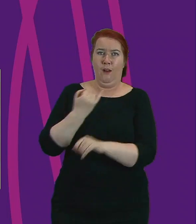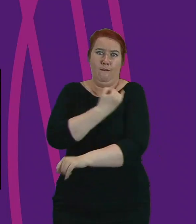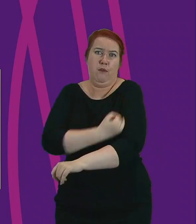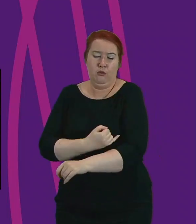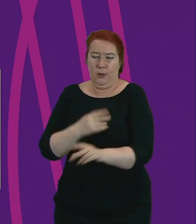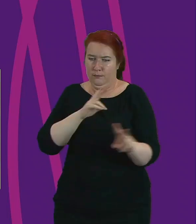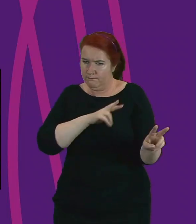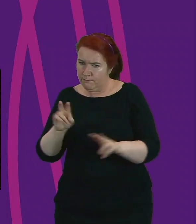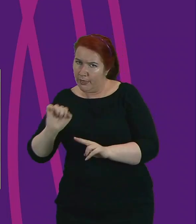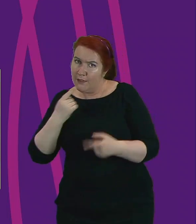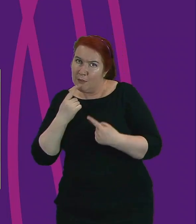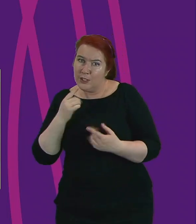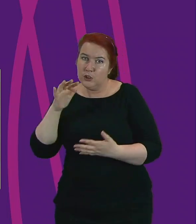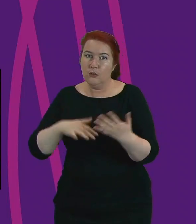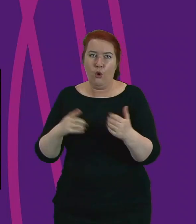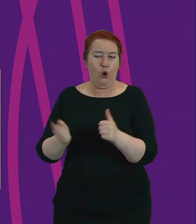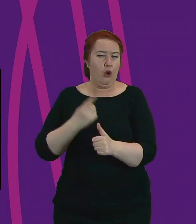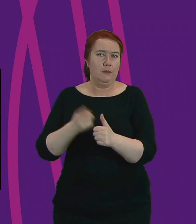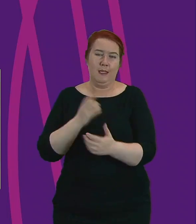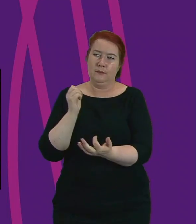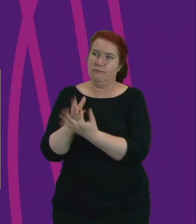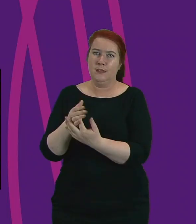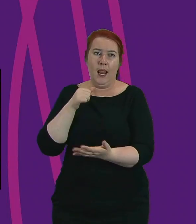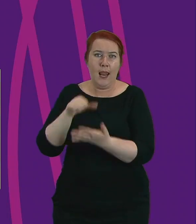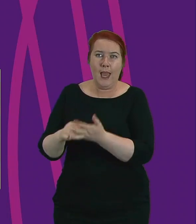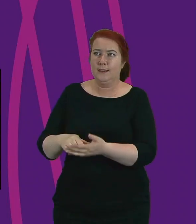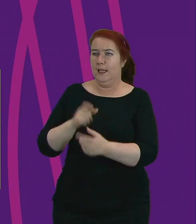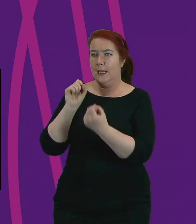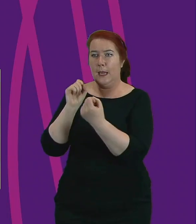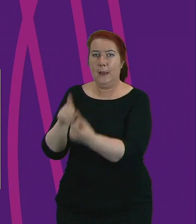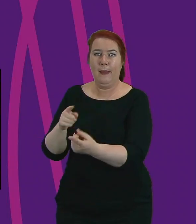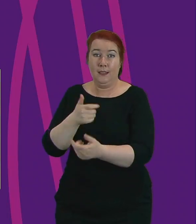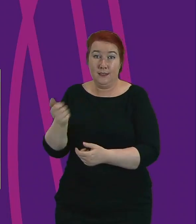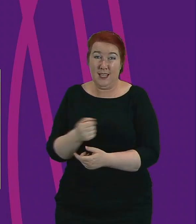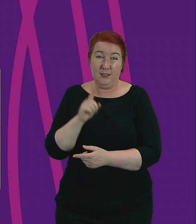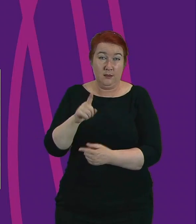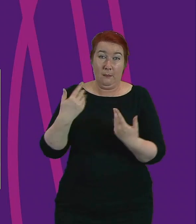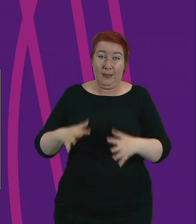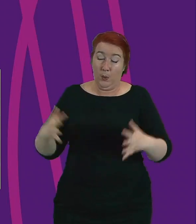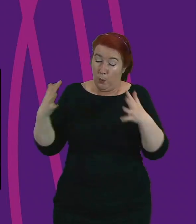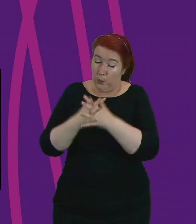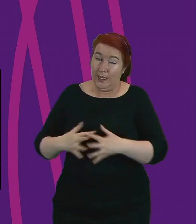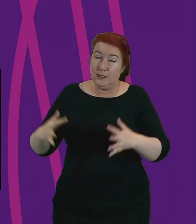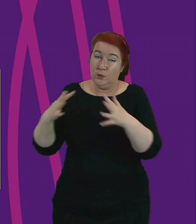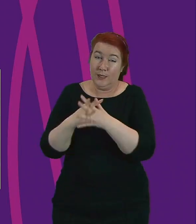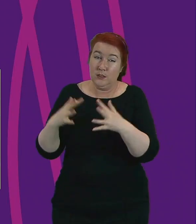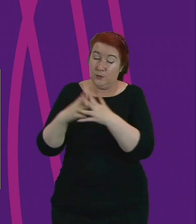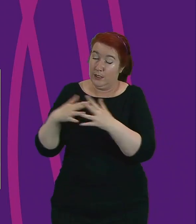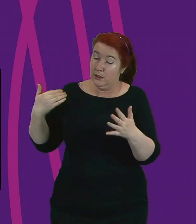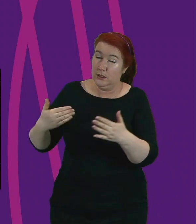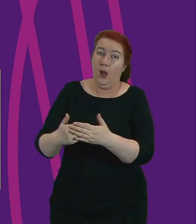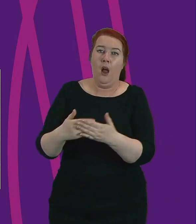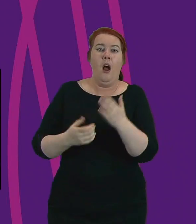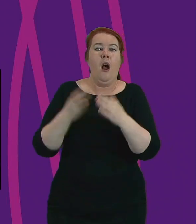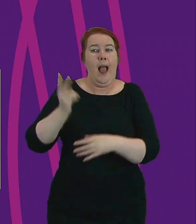automatically generating a letter, an email or a text. Instead, it took weeks, and even then, there were too many